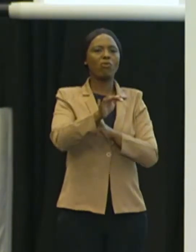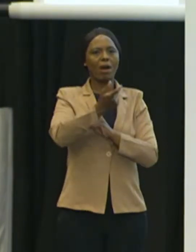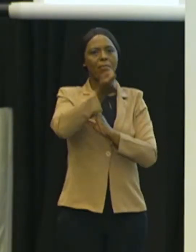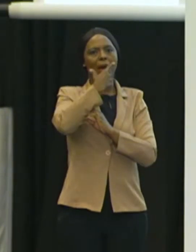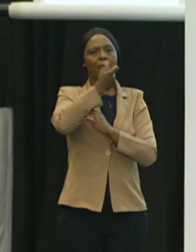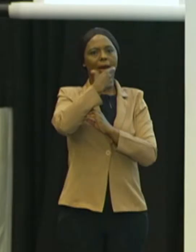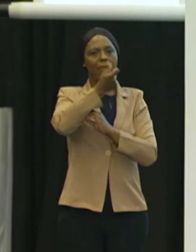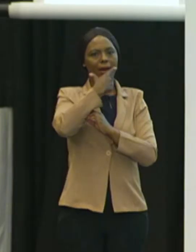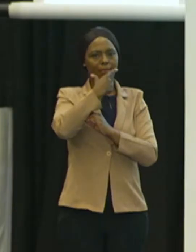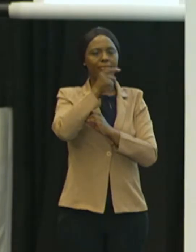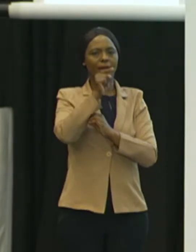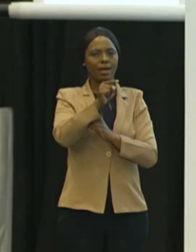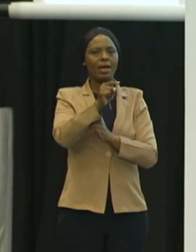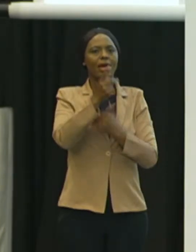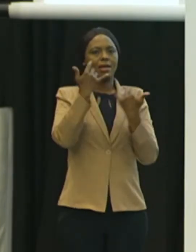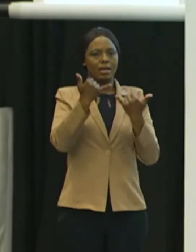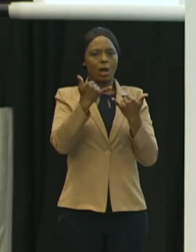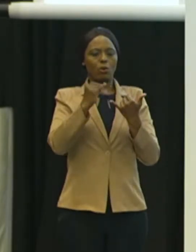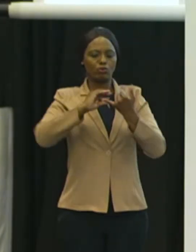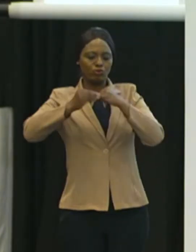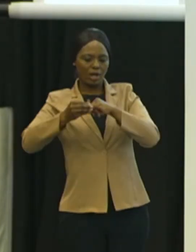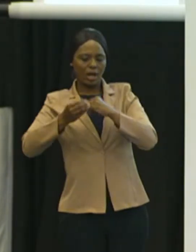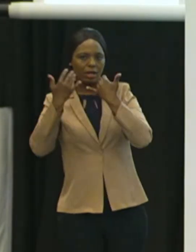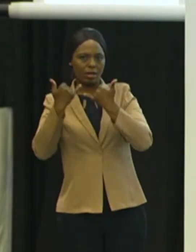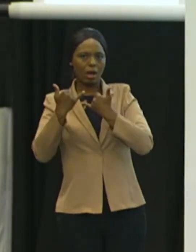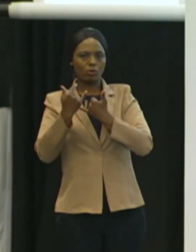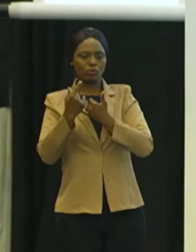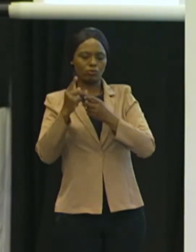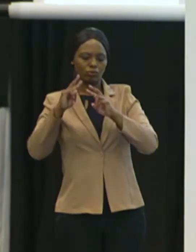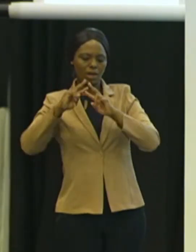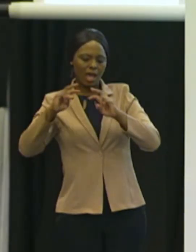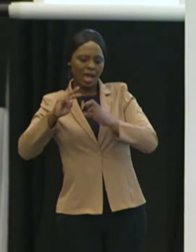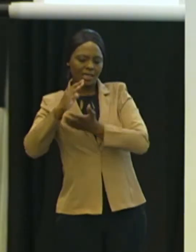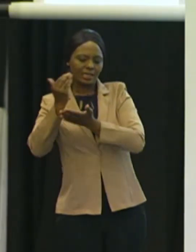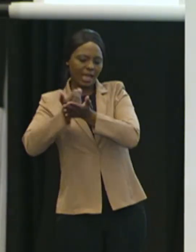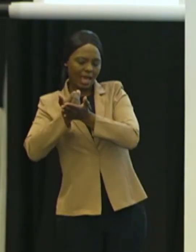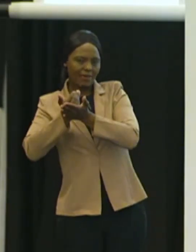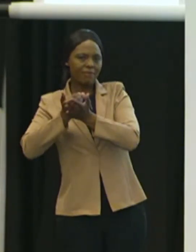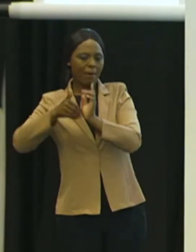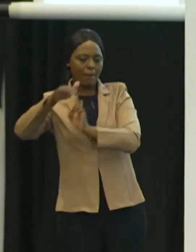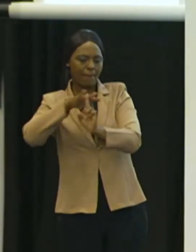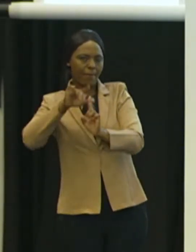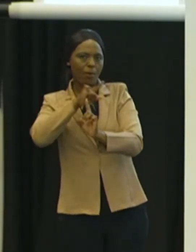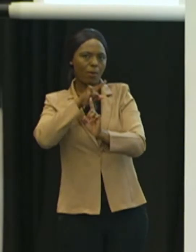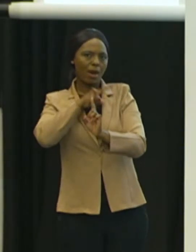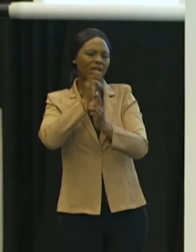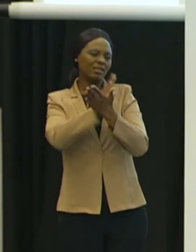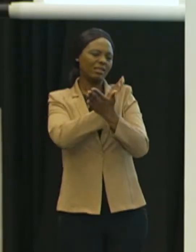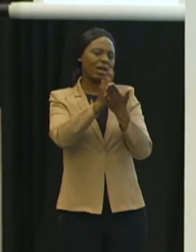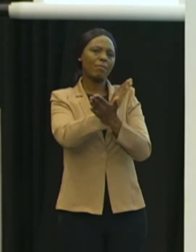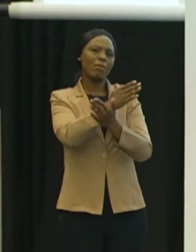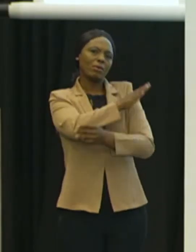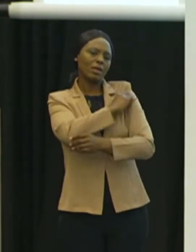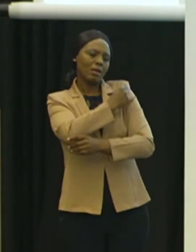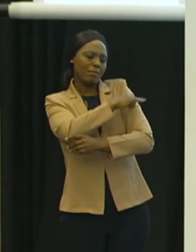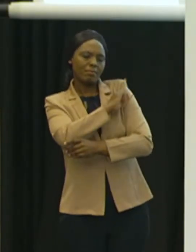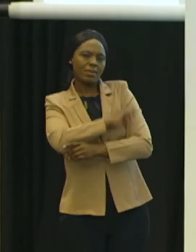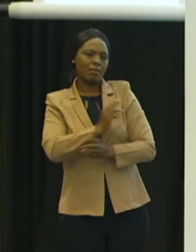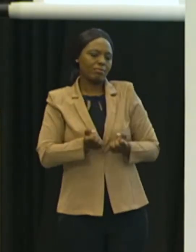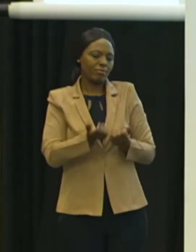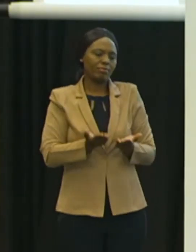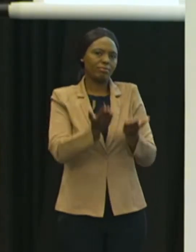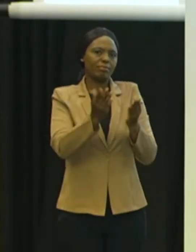refer for safe packs, because we know that currently the public health facilities are unable to provide